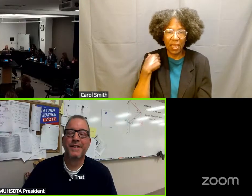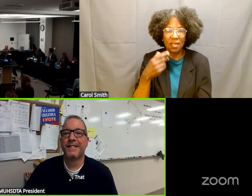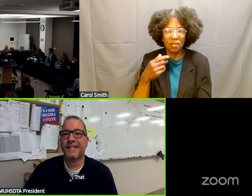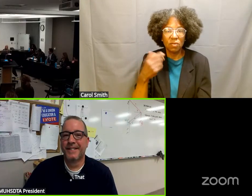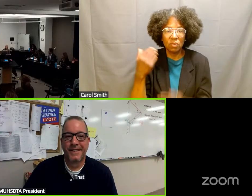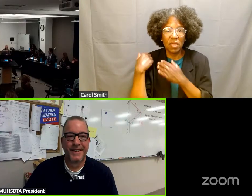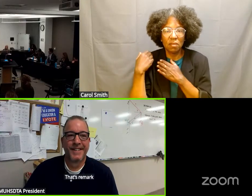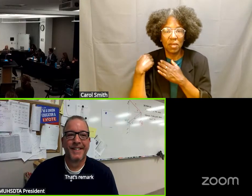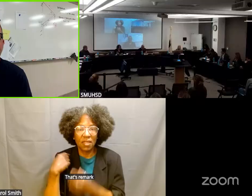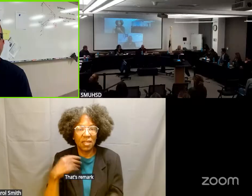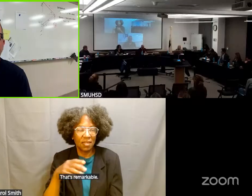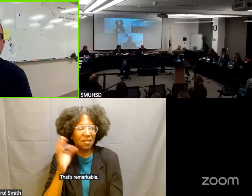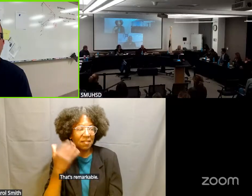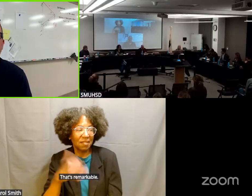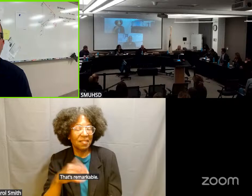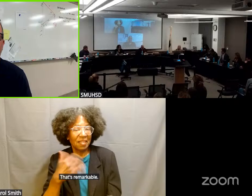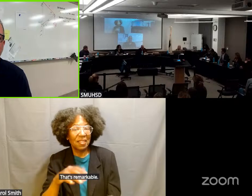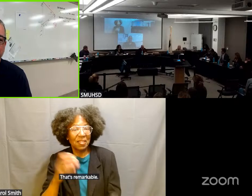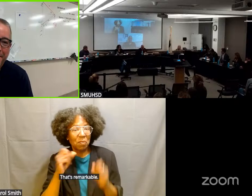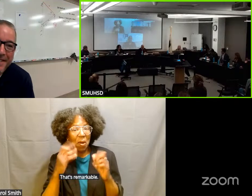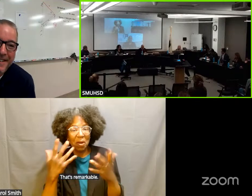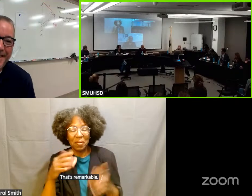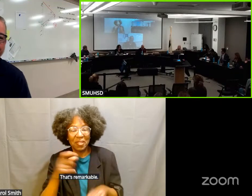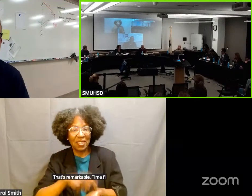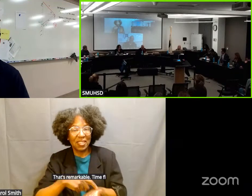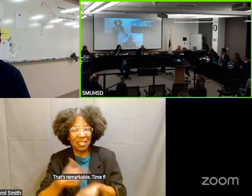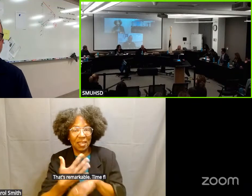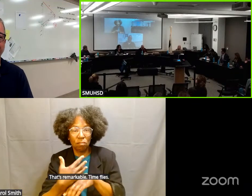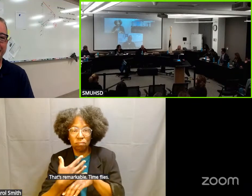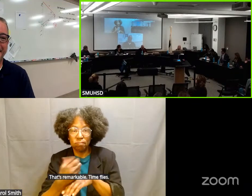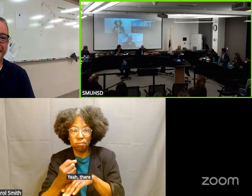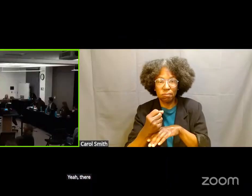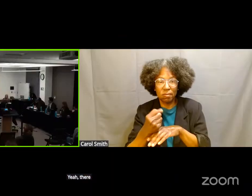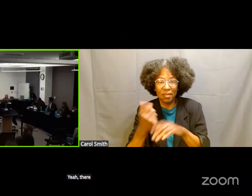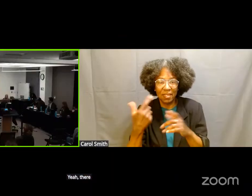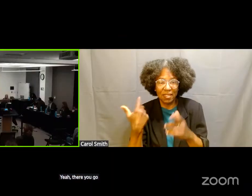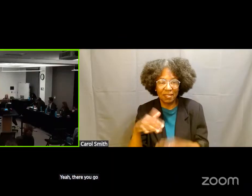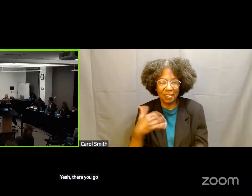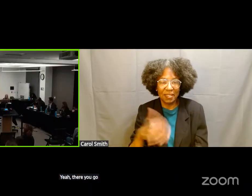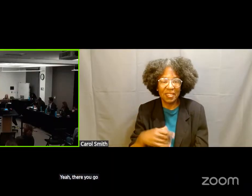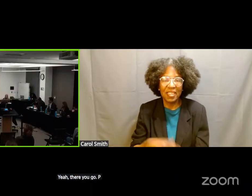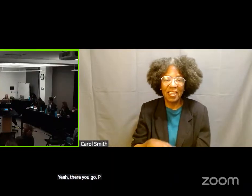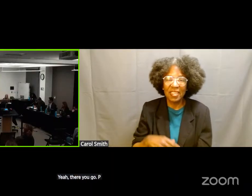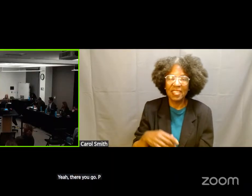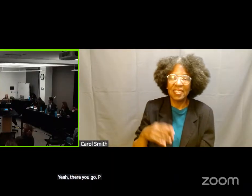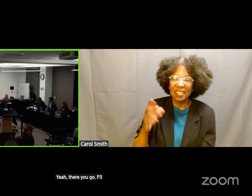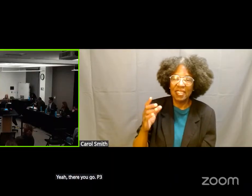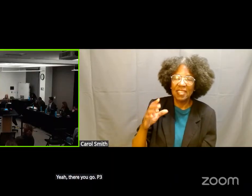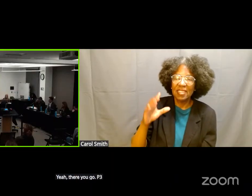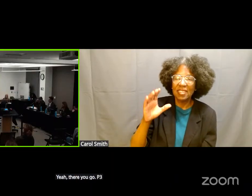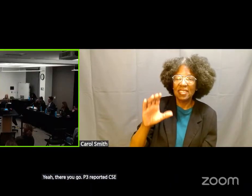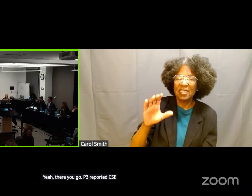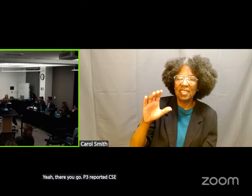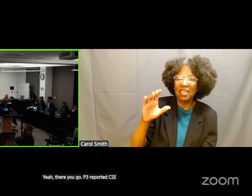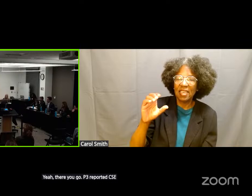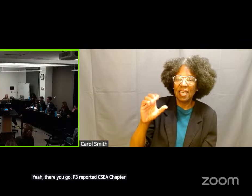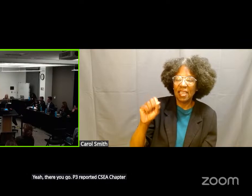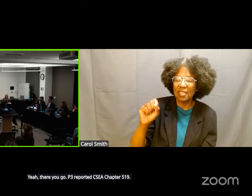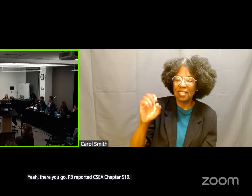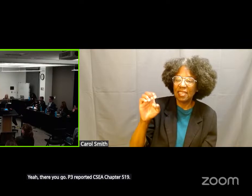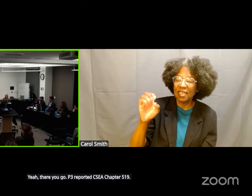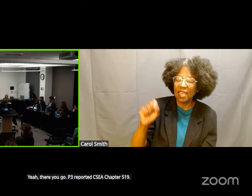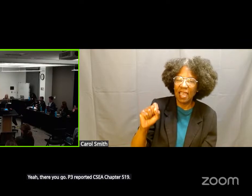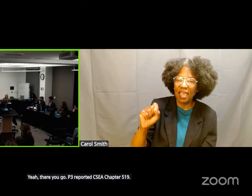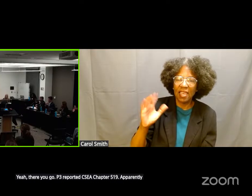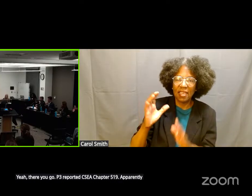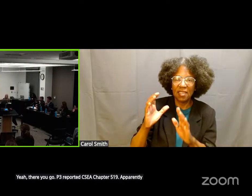remarkable. Time flies. Yeah, there you go. P3, report of CSEA Chapter 519. Apparently